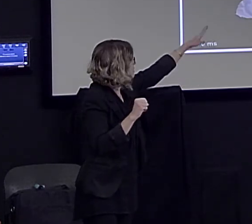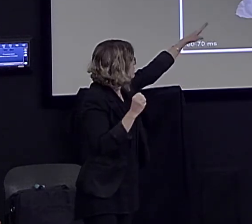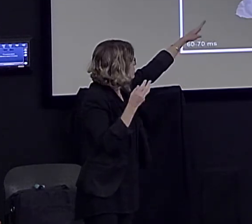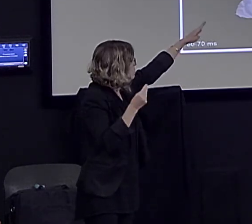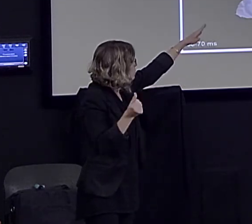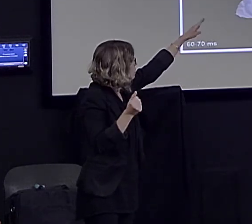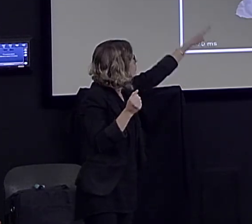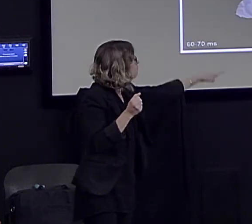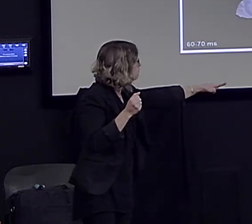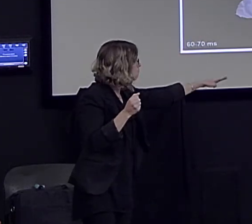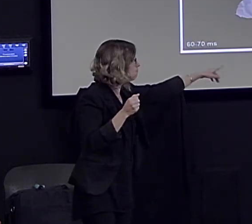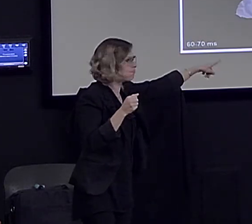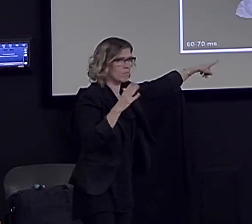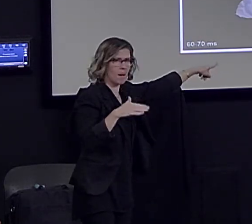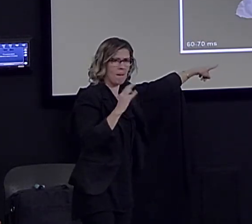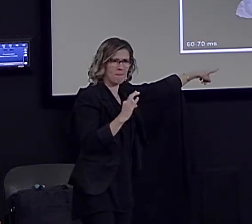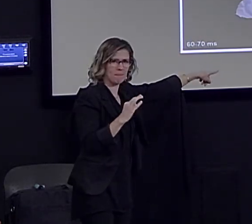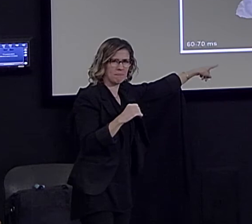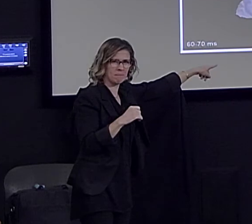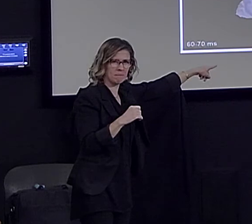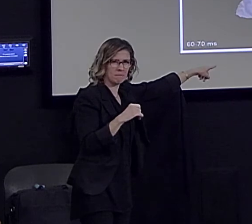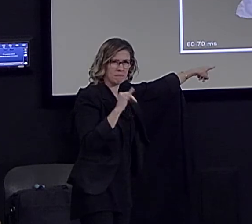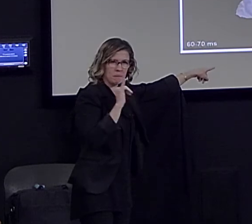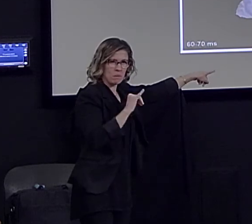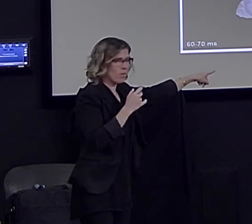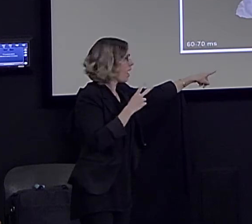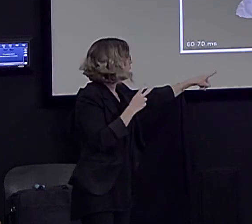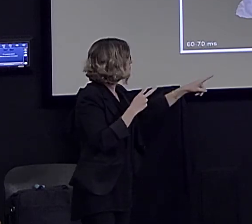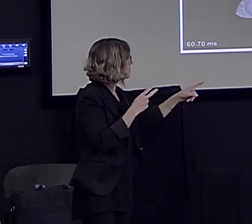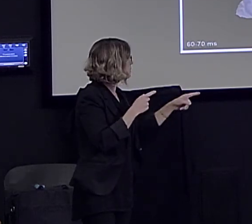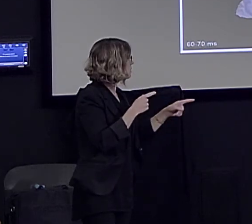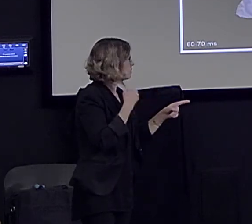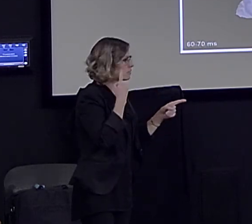So that's certainly not for knowing that you have been touched.